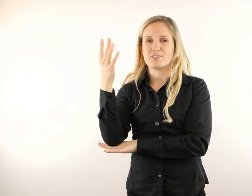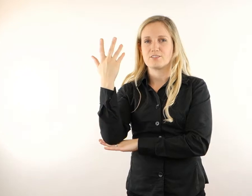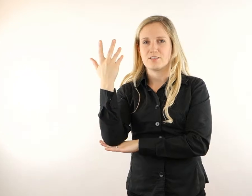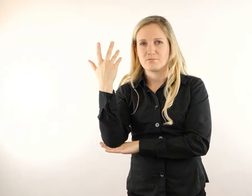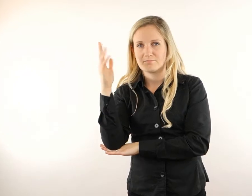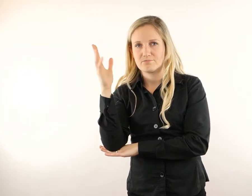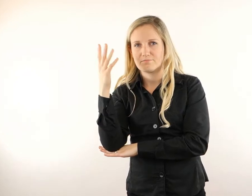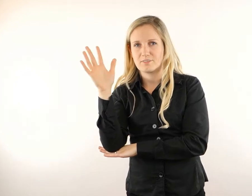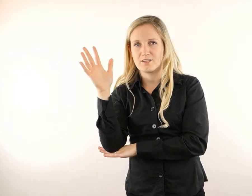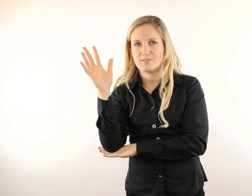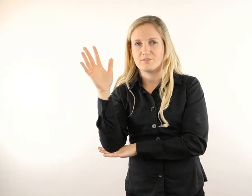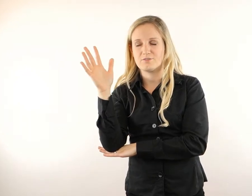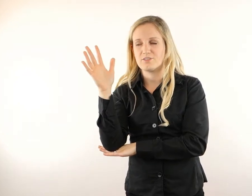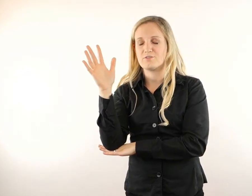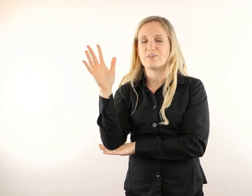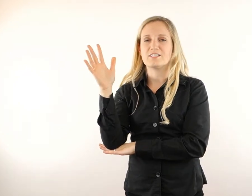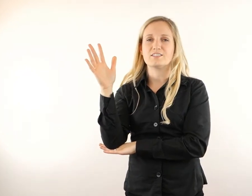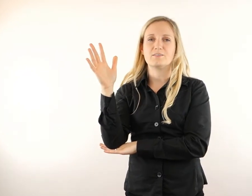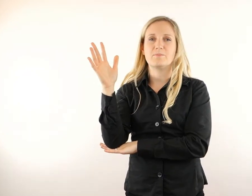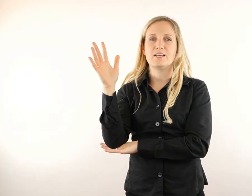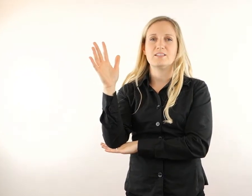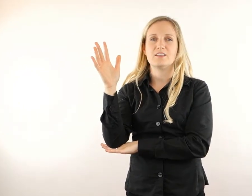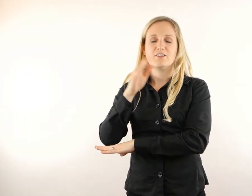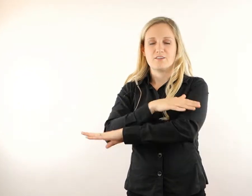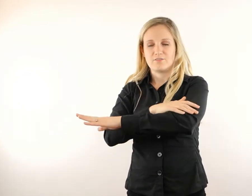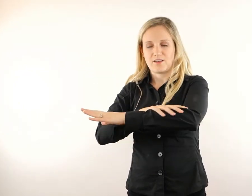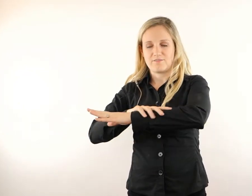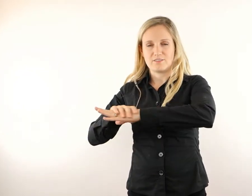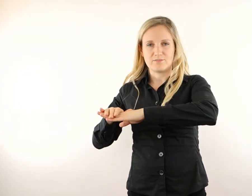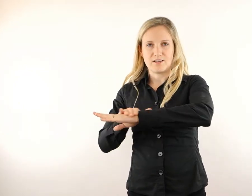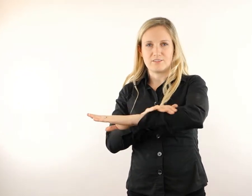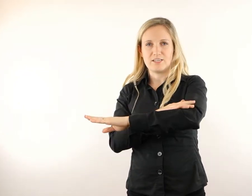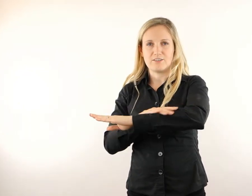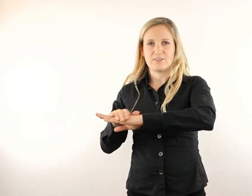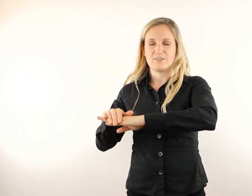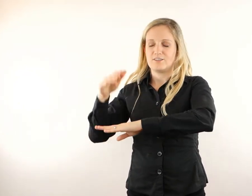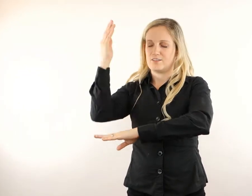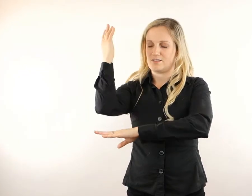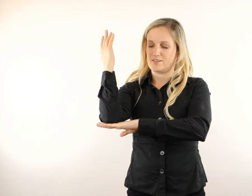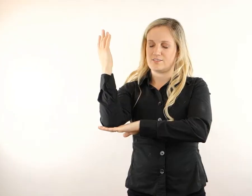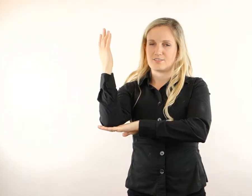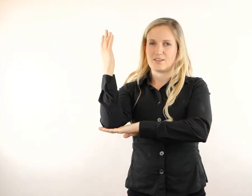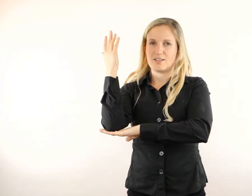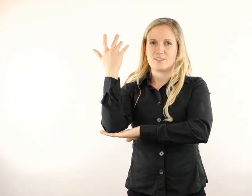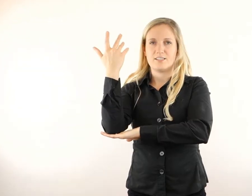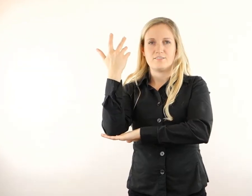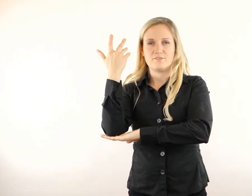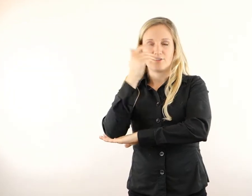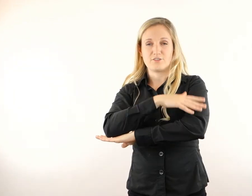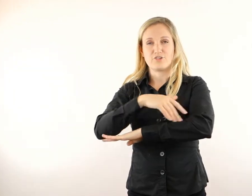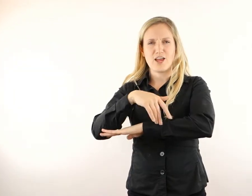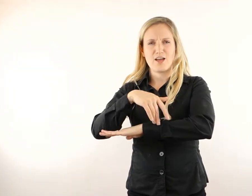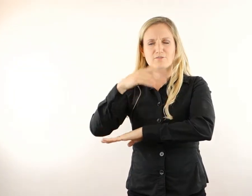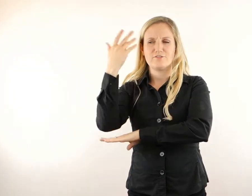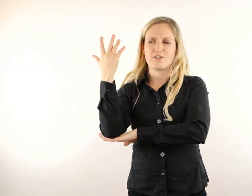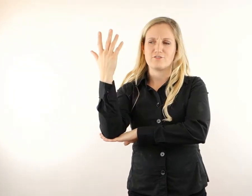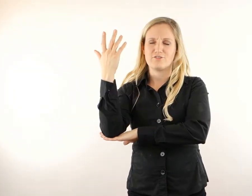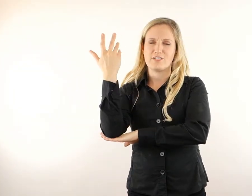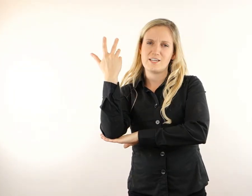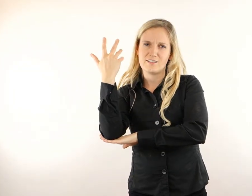Just like kind of use it in your wrist a little bit. You have this down here. It's connected. You've got your ground, you've got your tree, and it